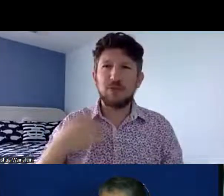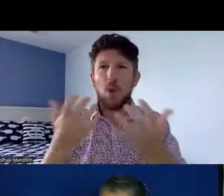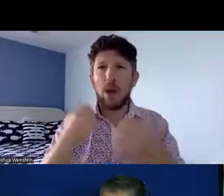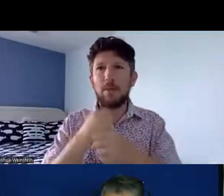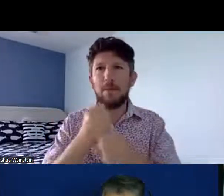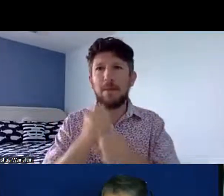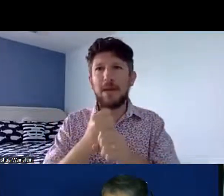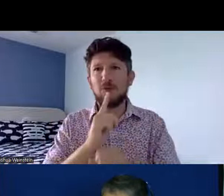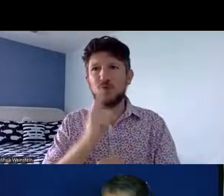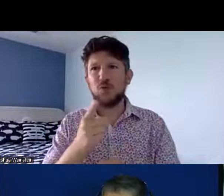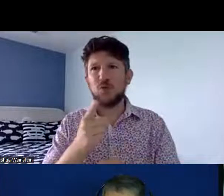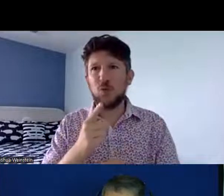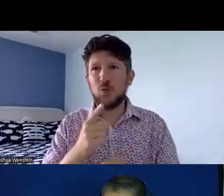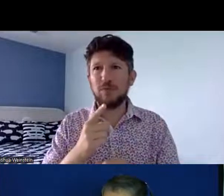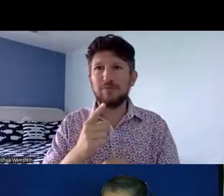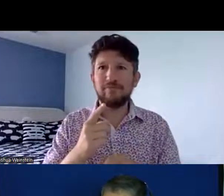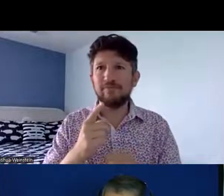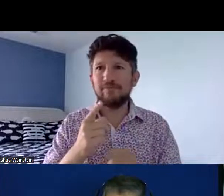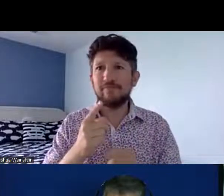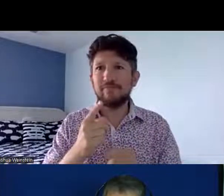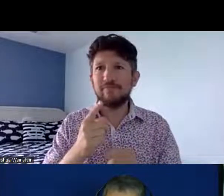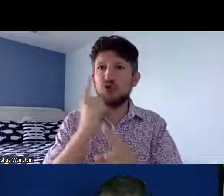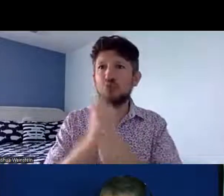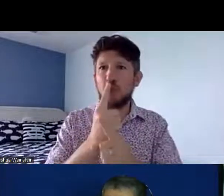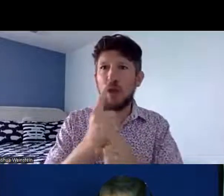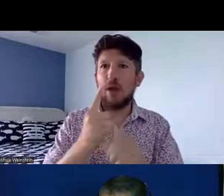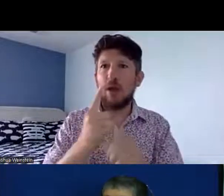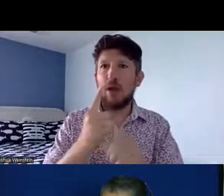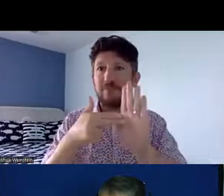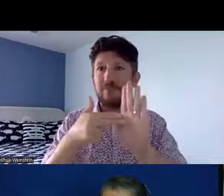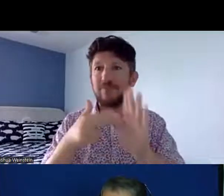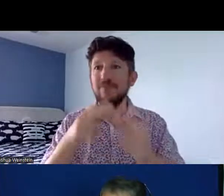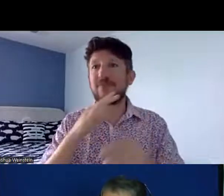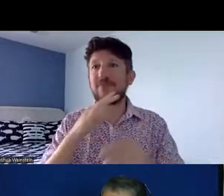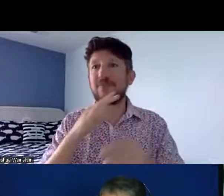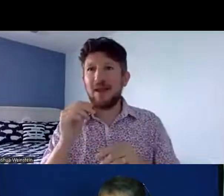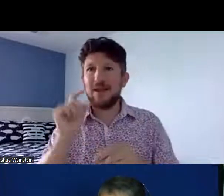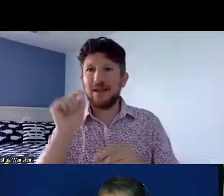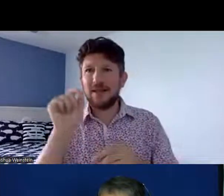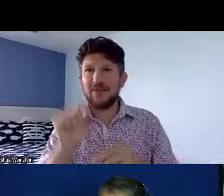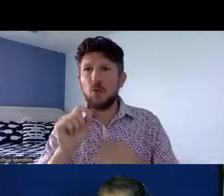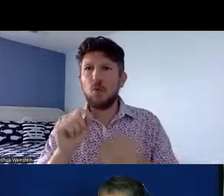And as far as disability goes and other intellectual disability.